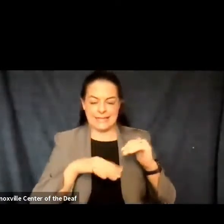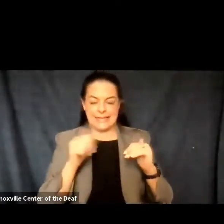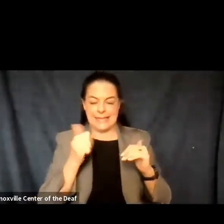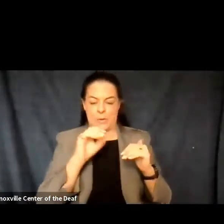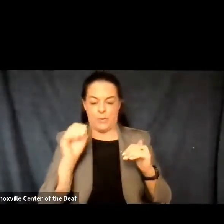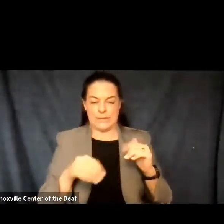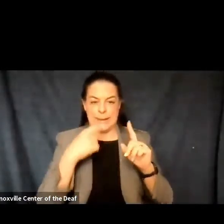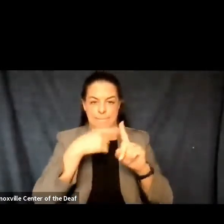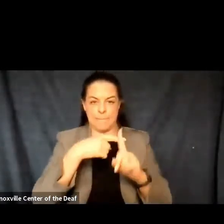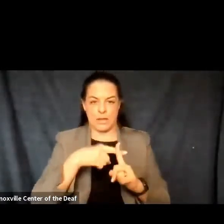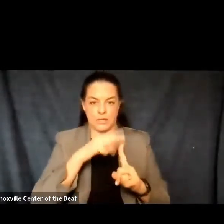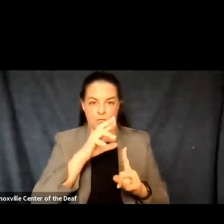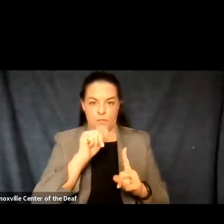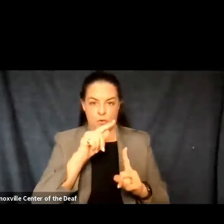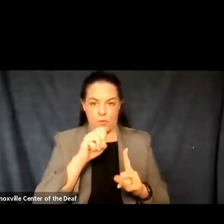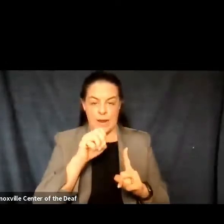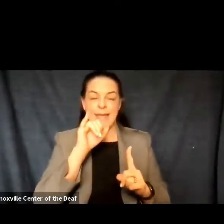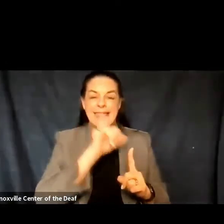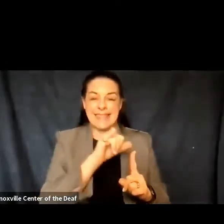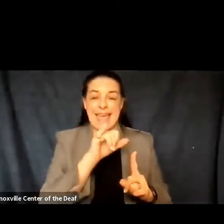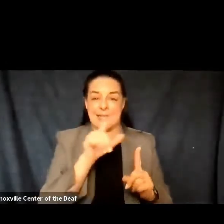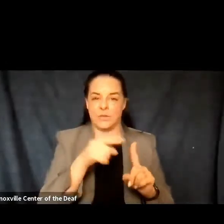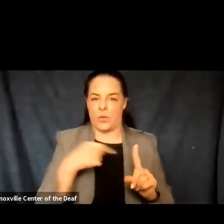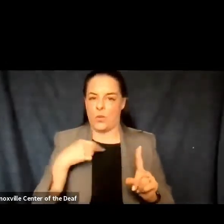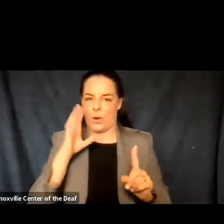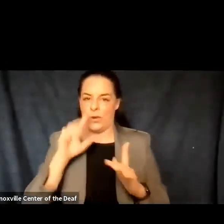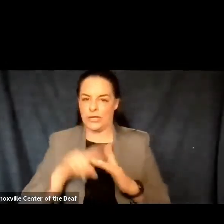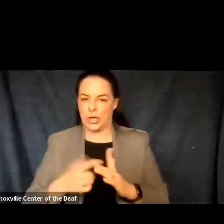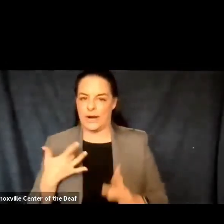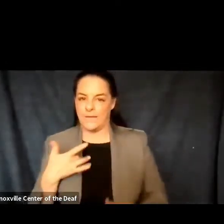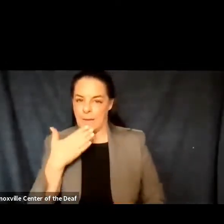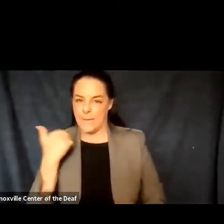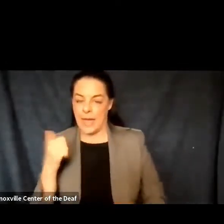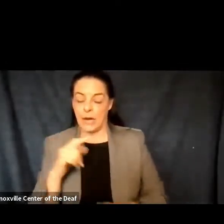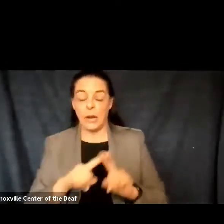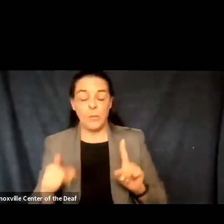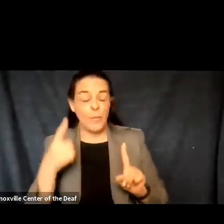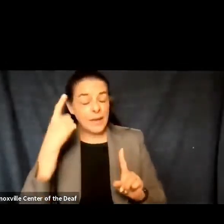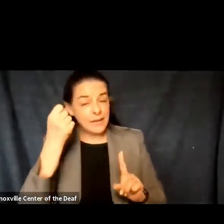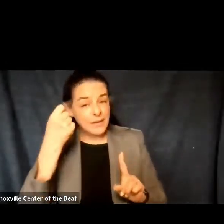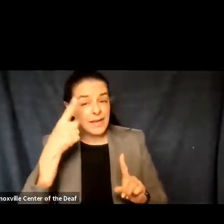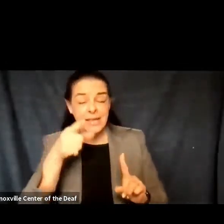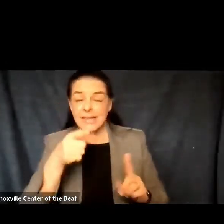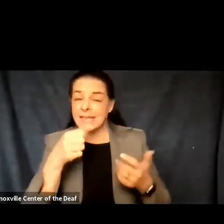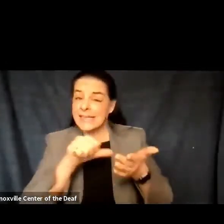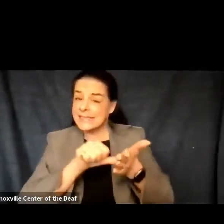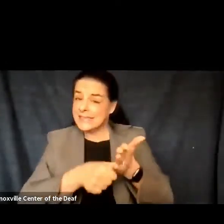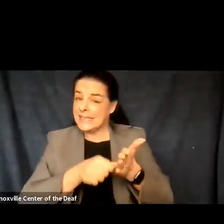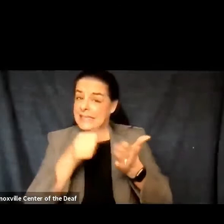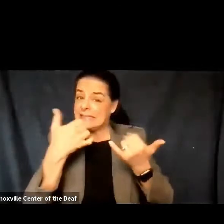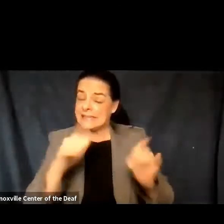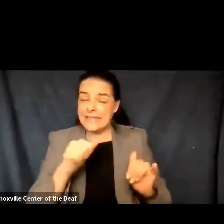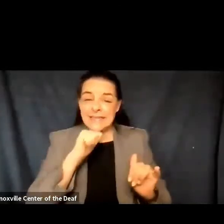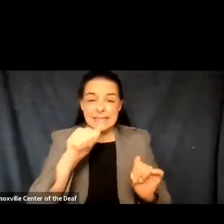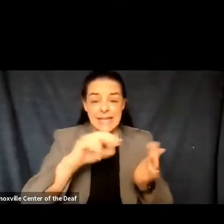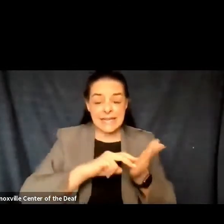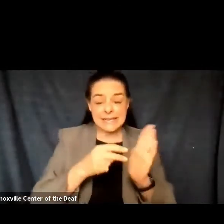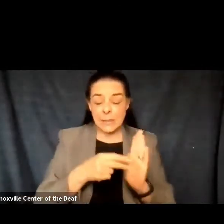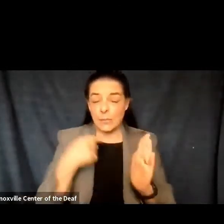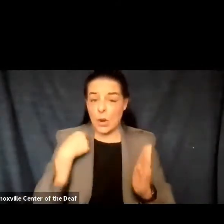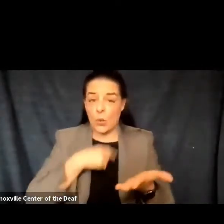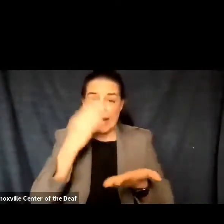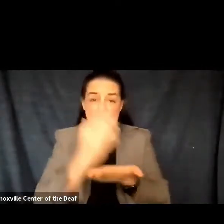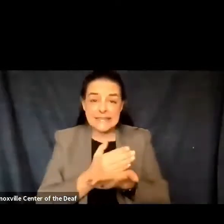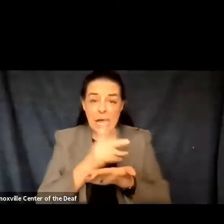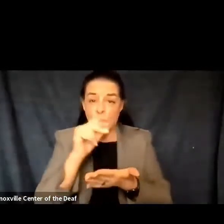rate. That's when we'll start feeling better. That still doesn't mean, and I want to reiterate this, this still does not mean that we stop